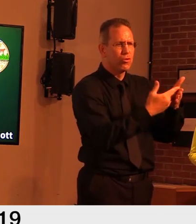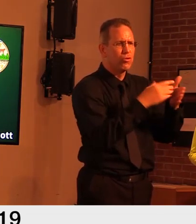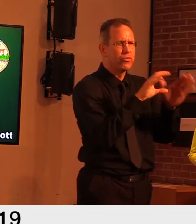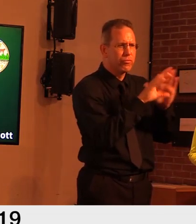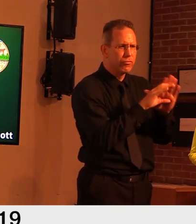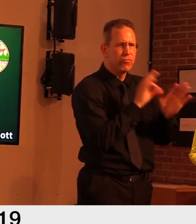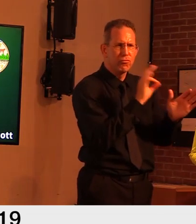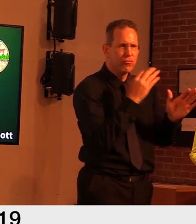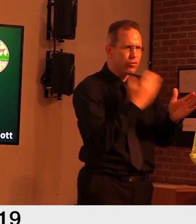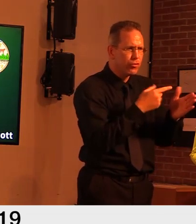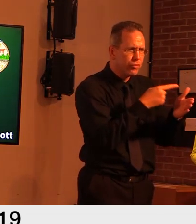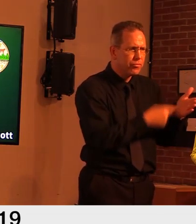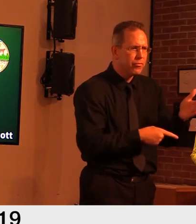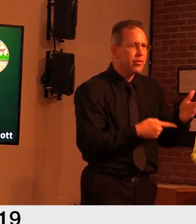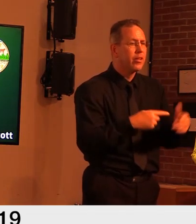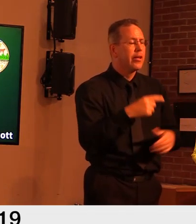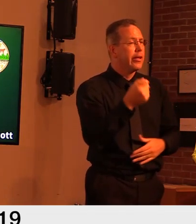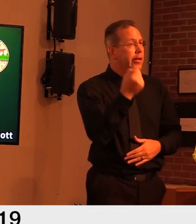Levine.